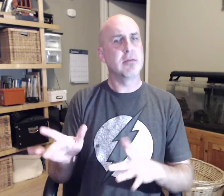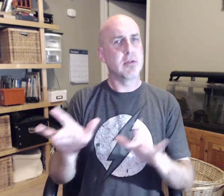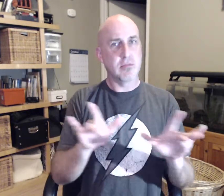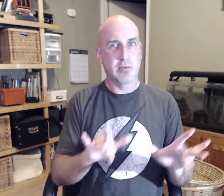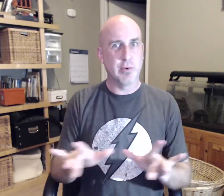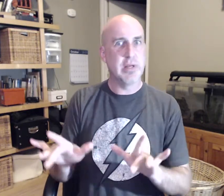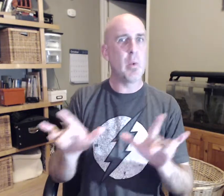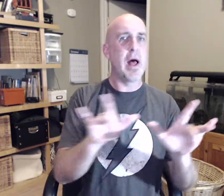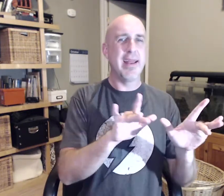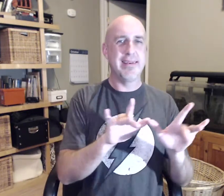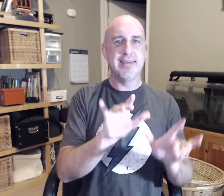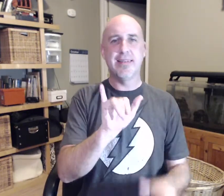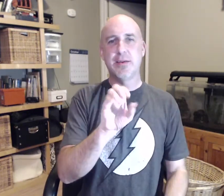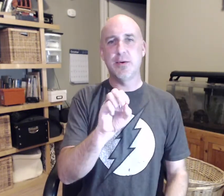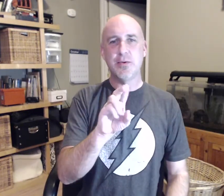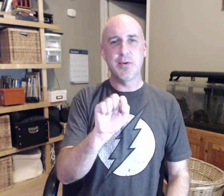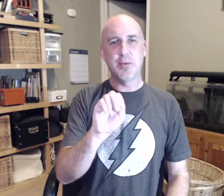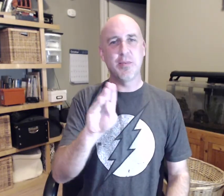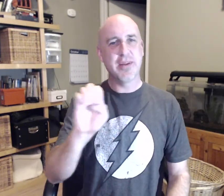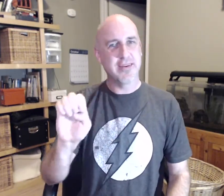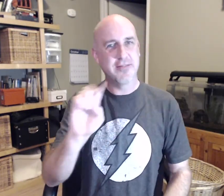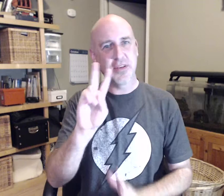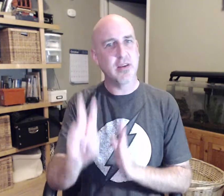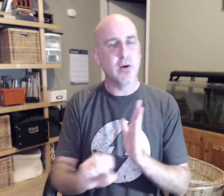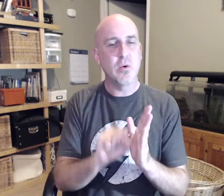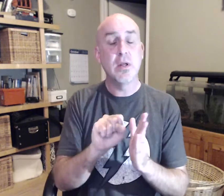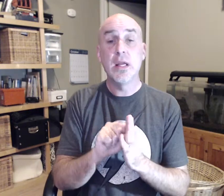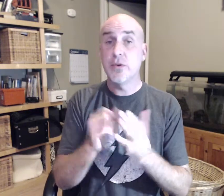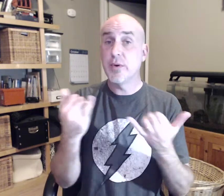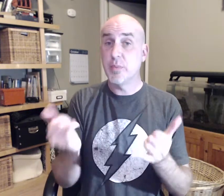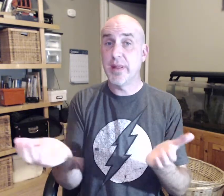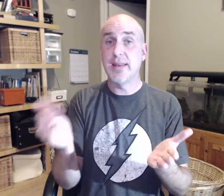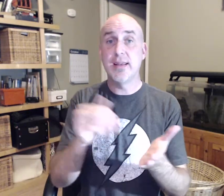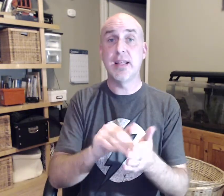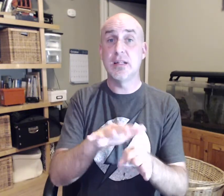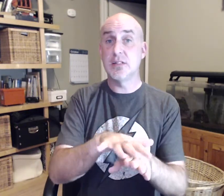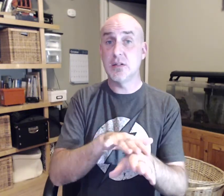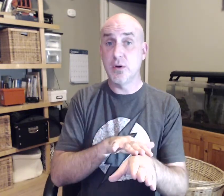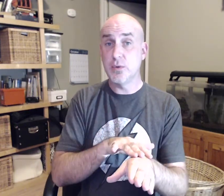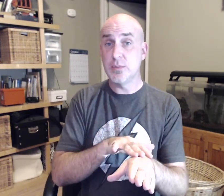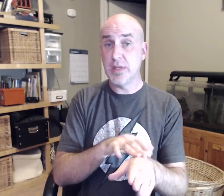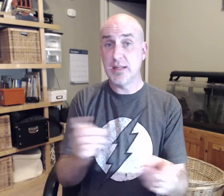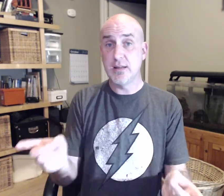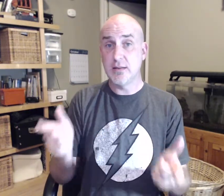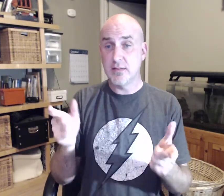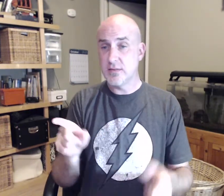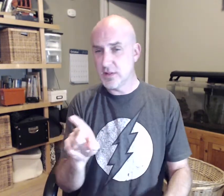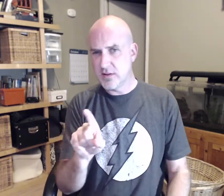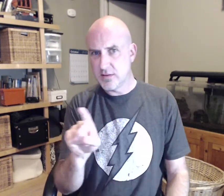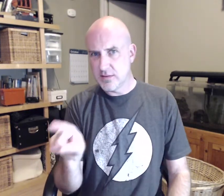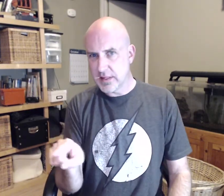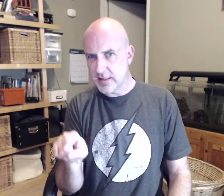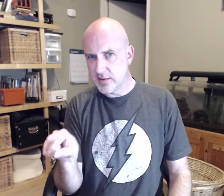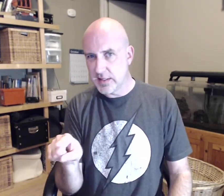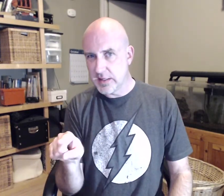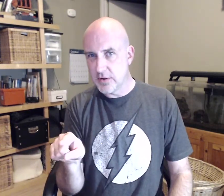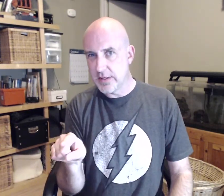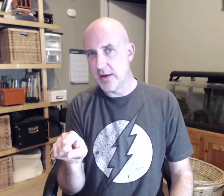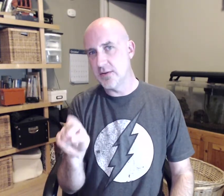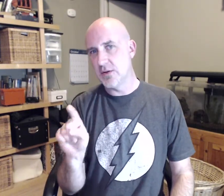can rewind the YouTube video. You can play it again at a slow speed. There's a little gear down that you can